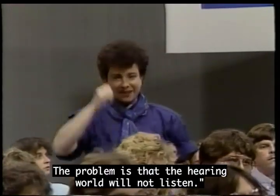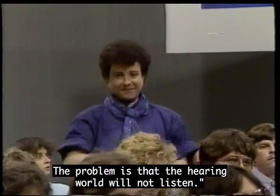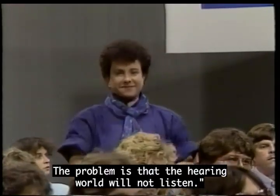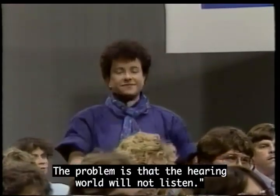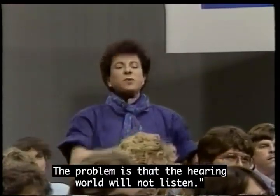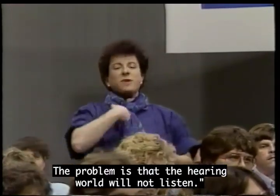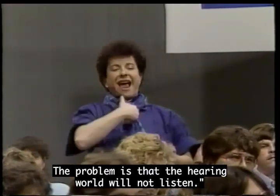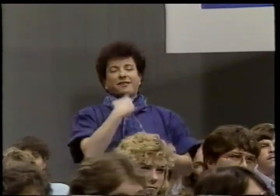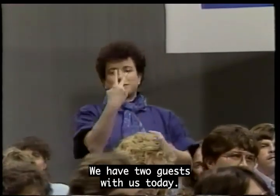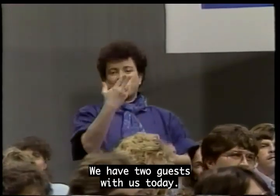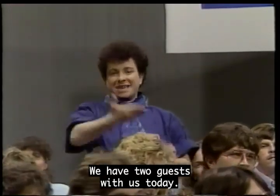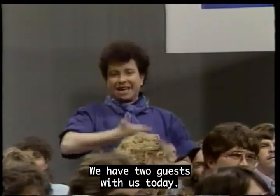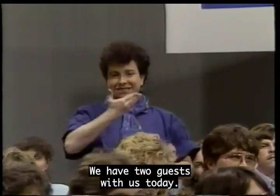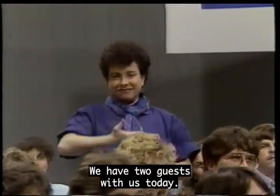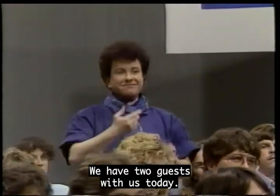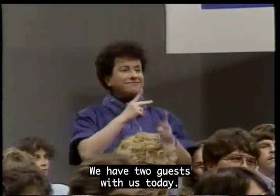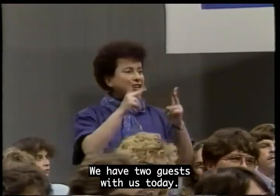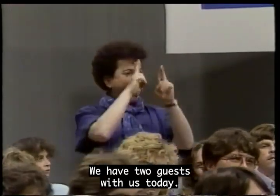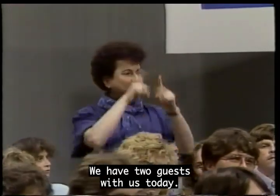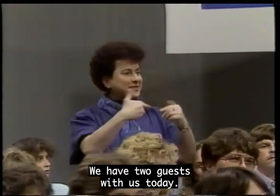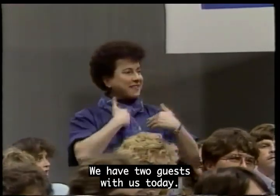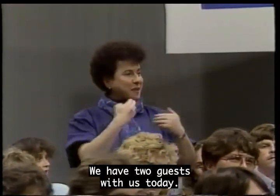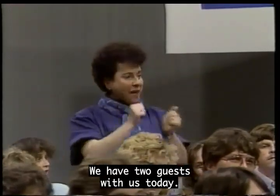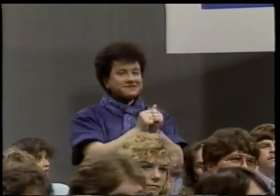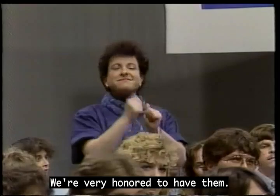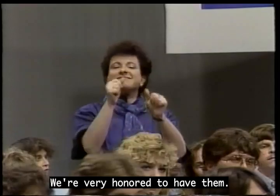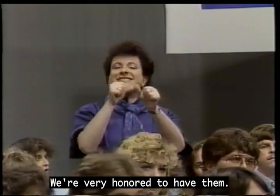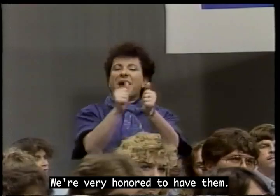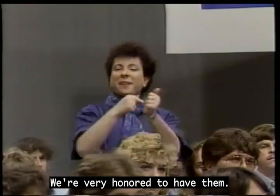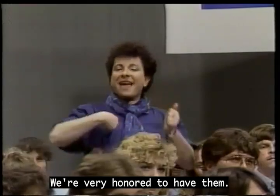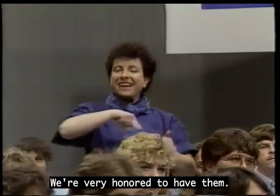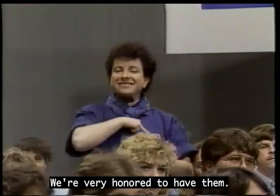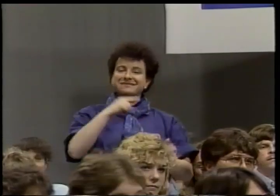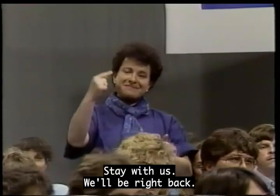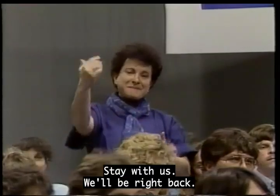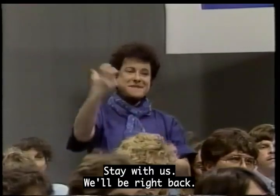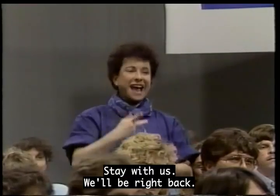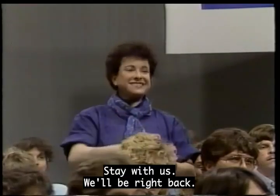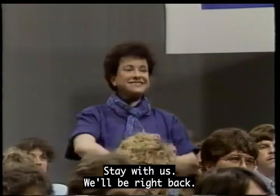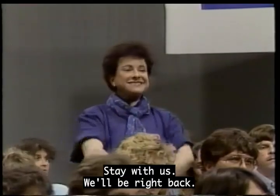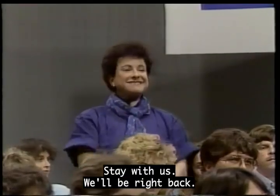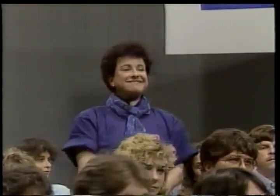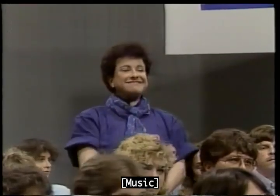listen. We have two guests with us today. We're very honored to have them. Stay with us. We'll be right back.